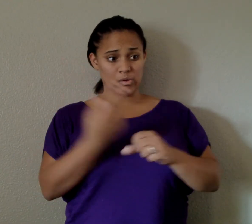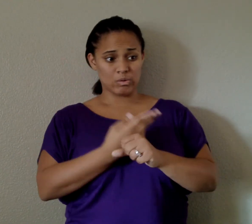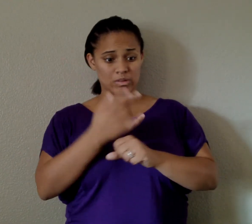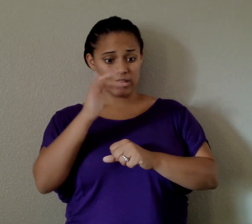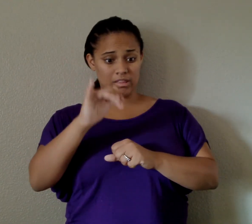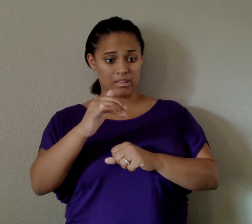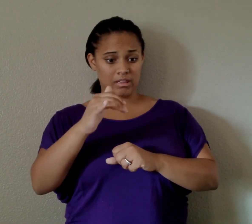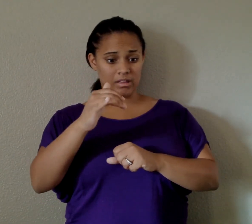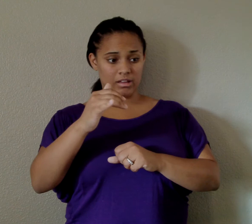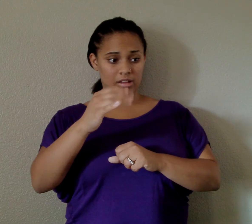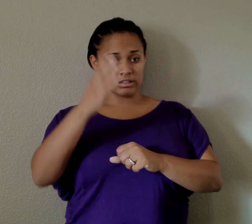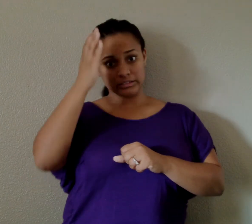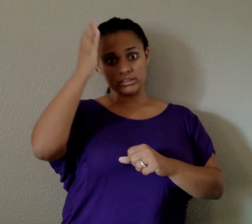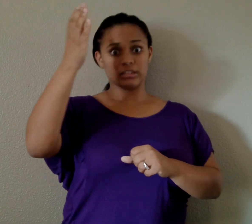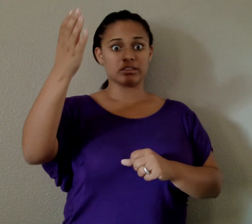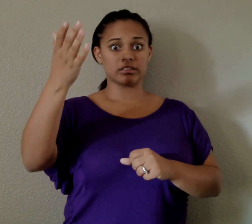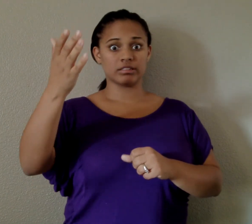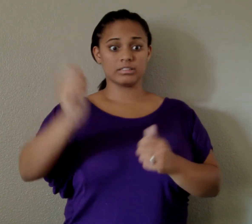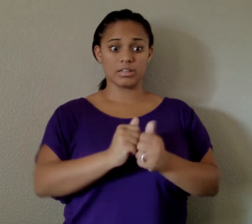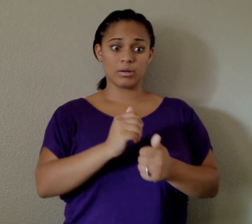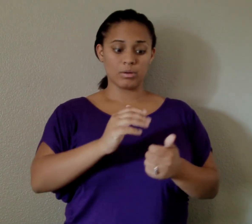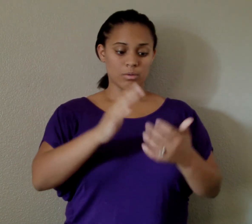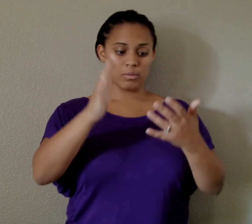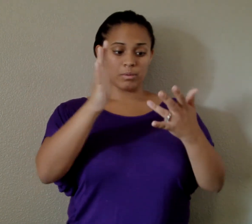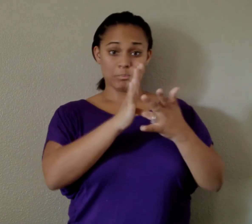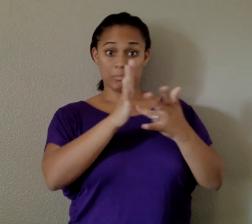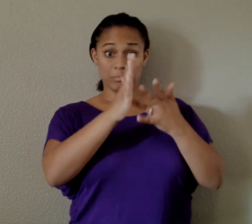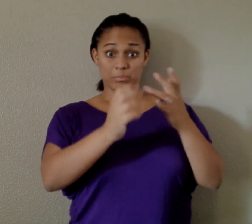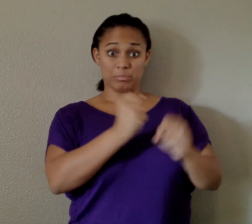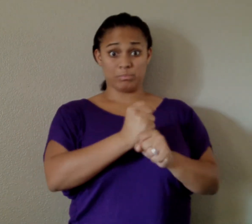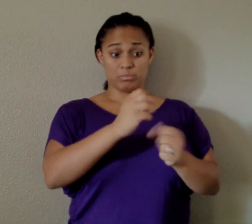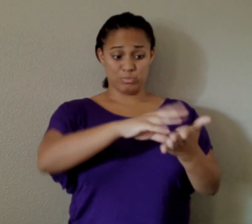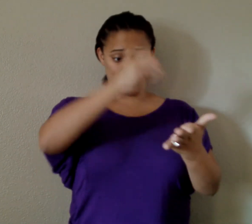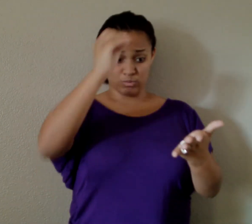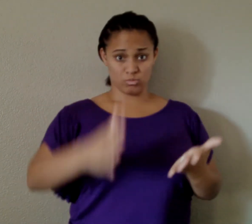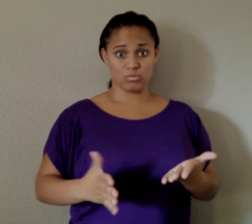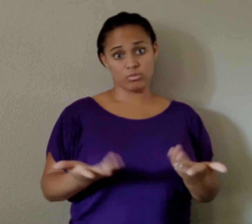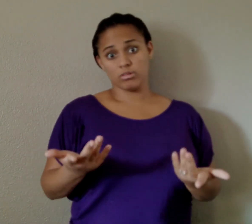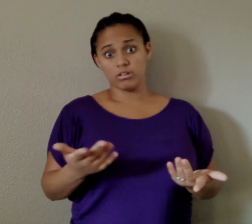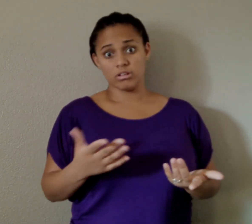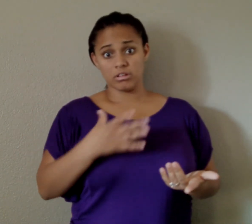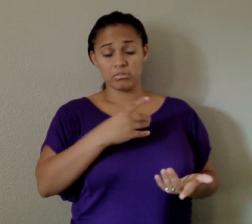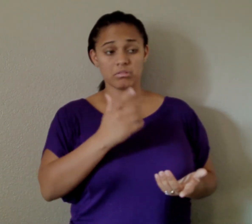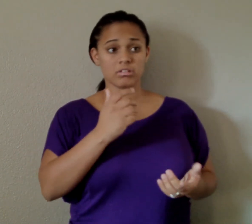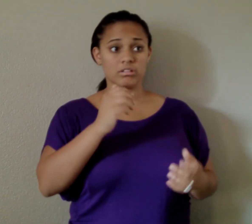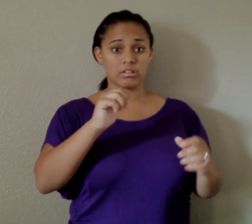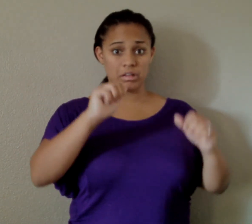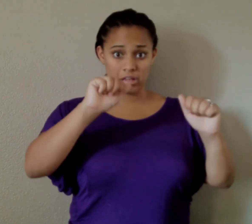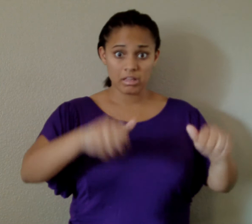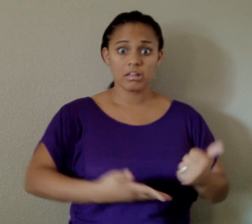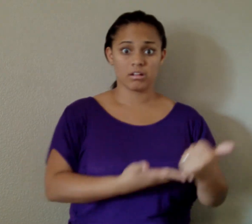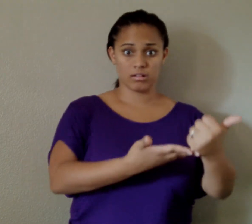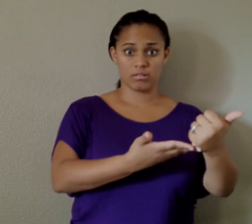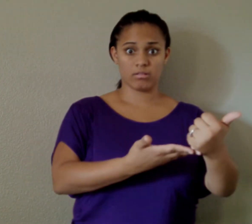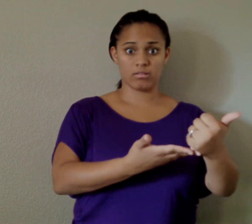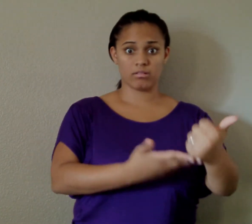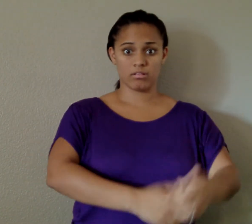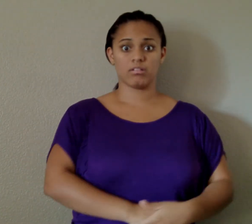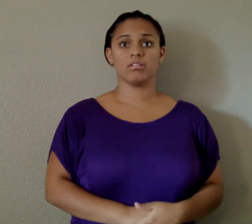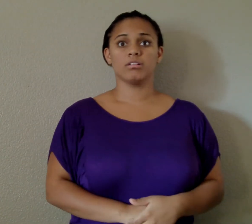level, you really get some kind of interesting projects. And so that's one thing I like to do with this reading class that I teach. And